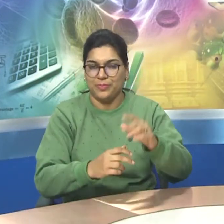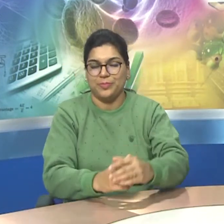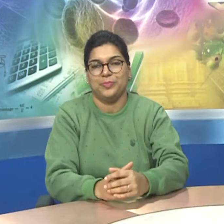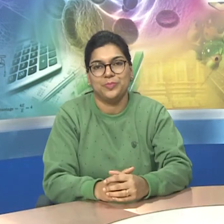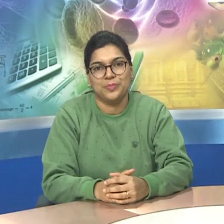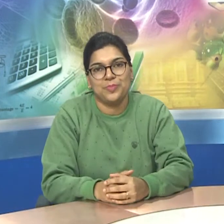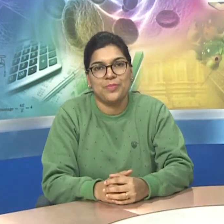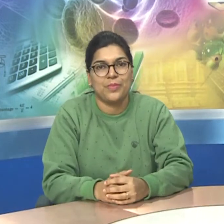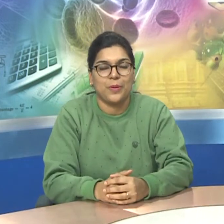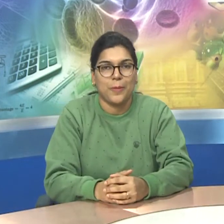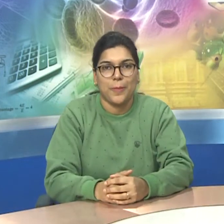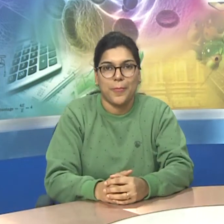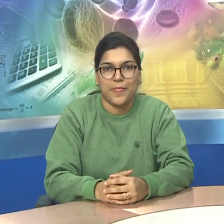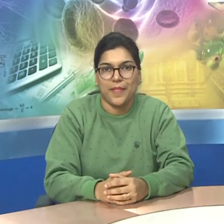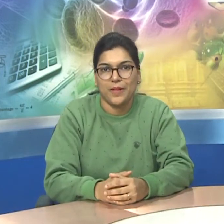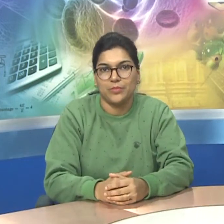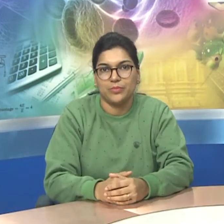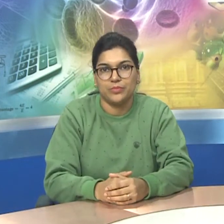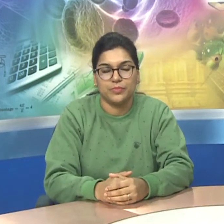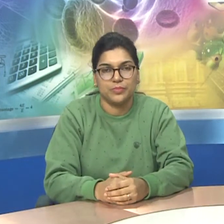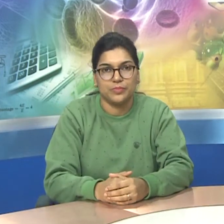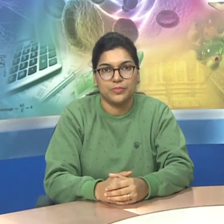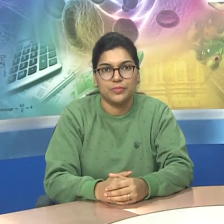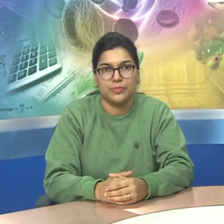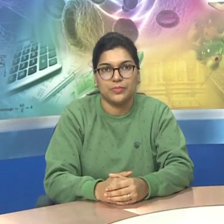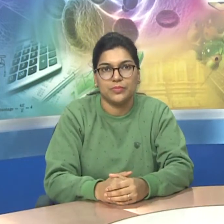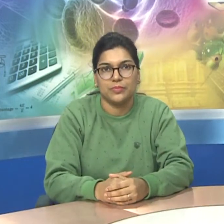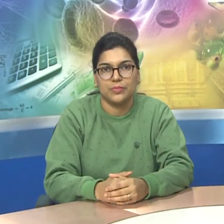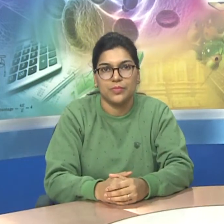So these are all different activities.